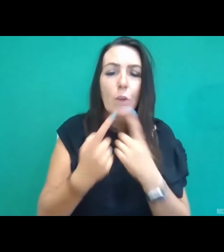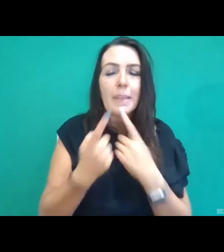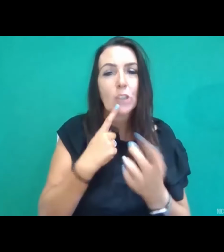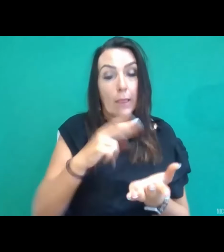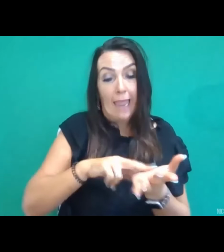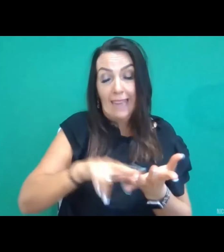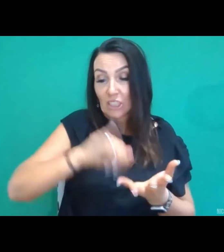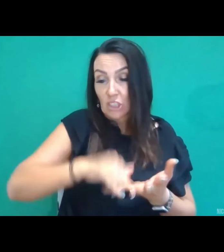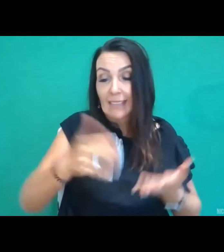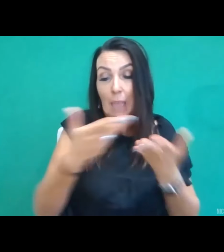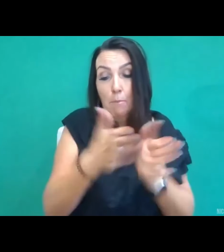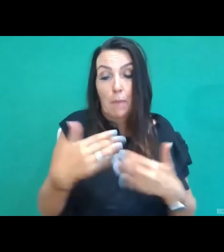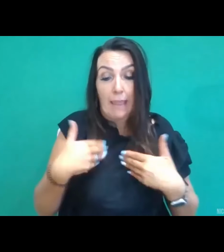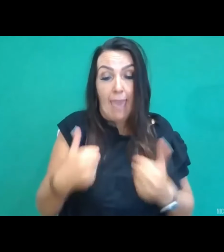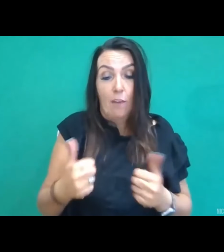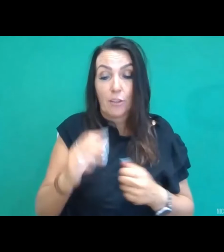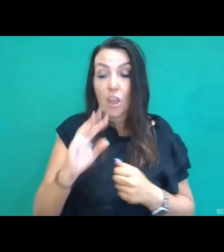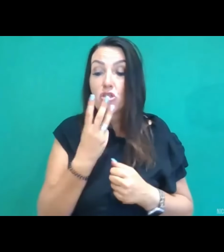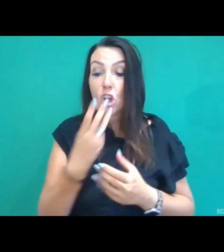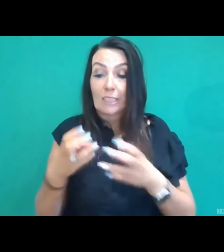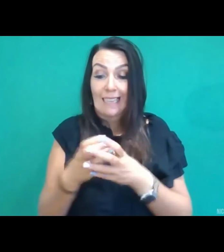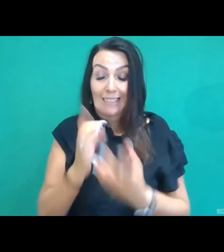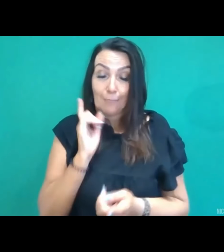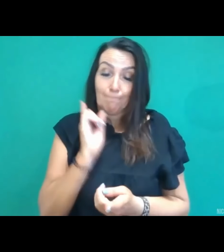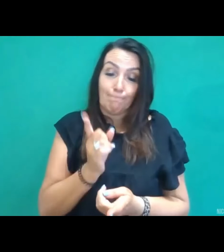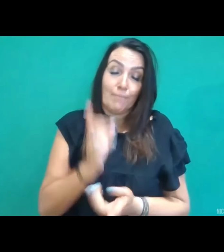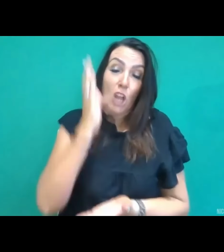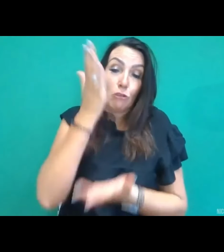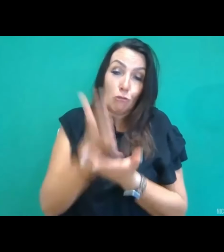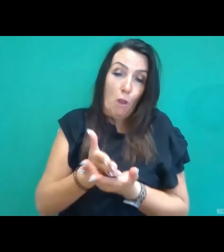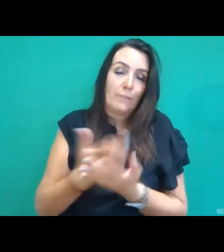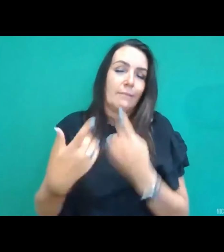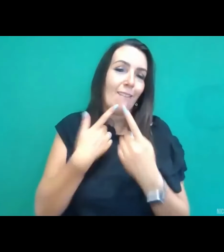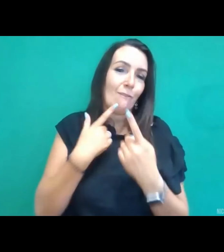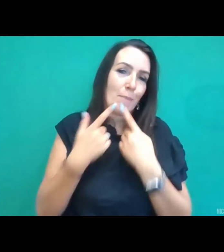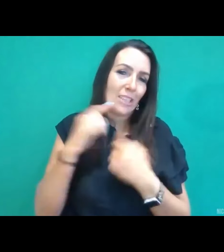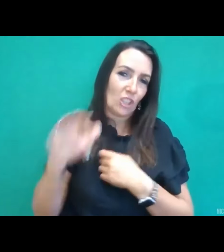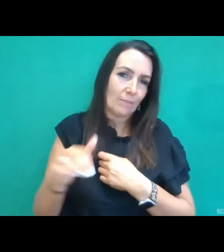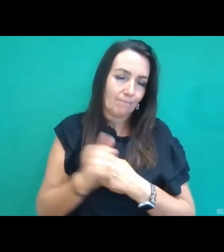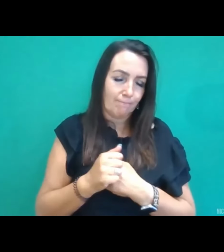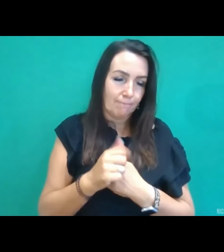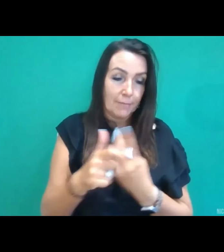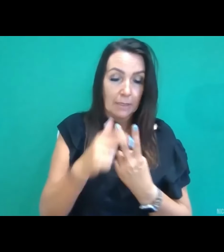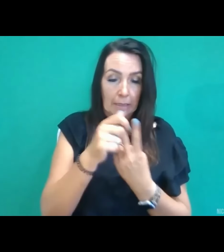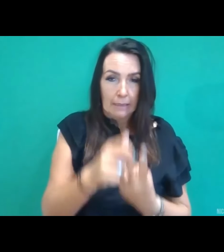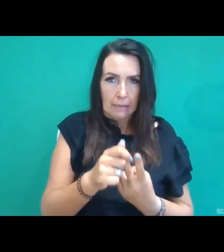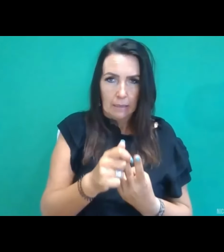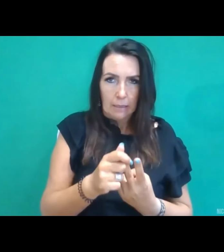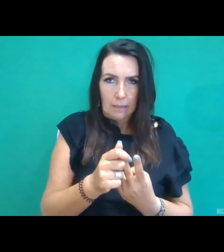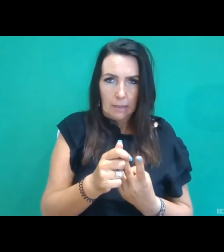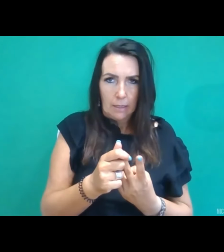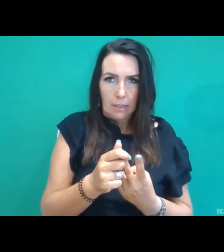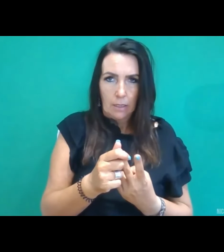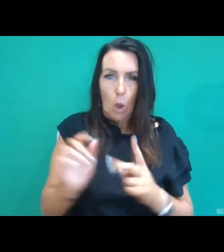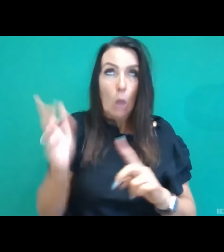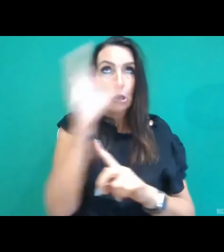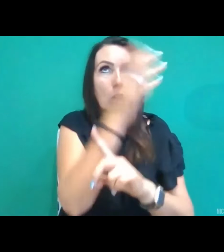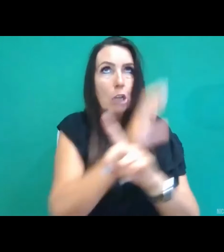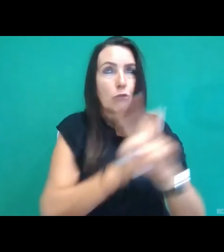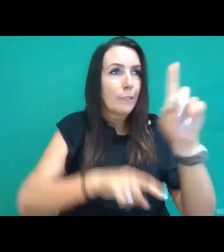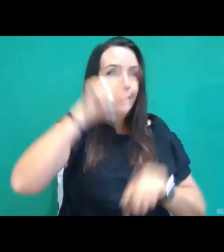third sector represented here. The second point is that the situation can look quite different from country to country as well.